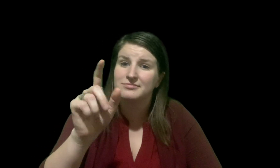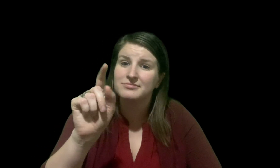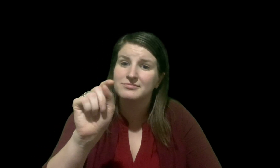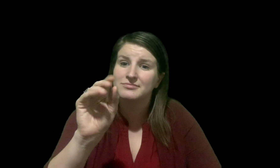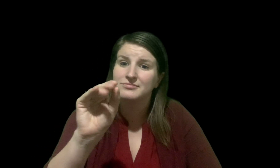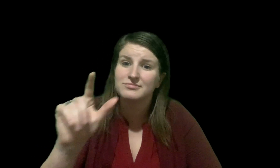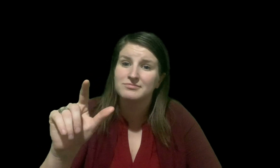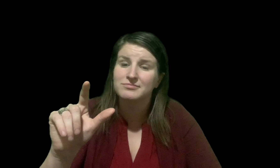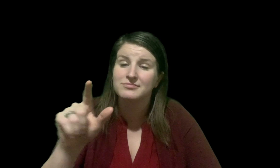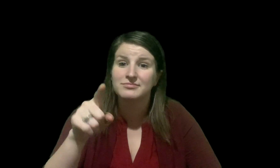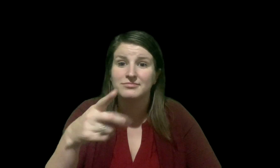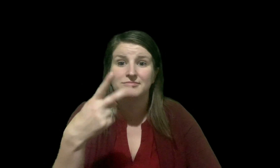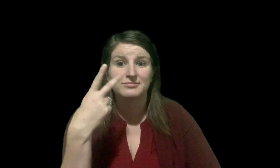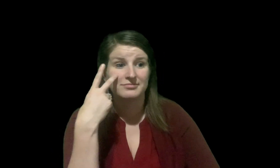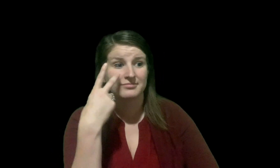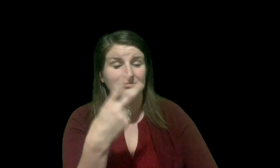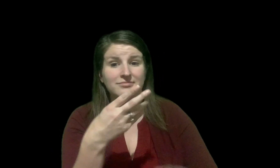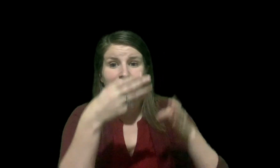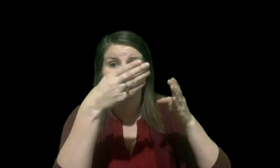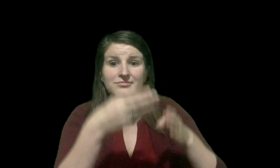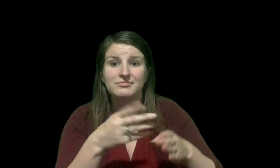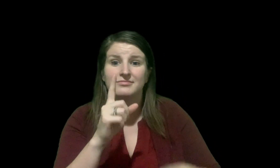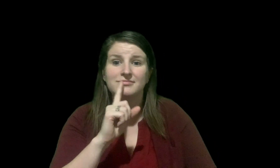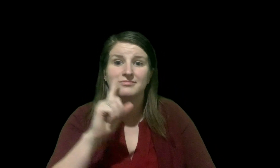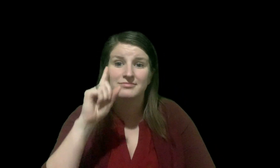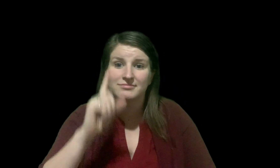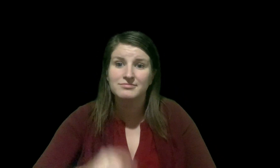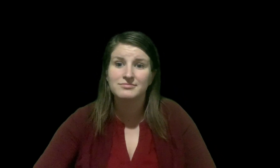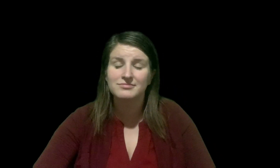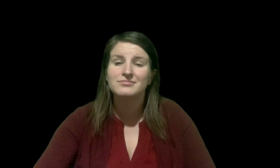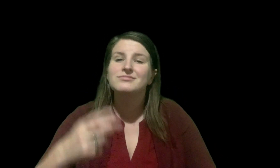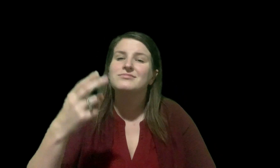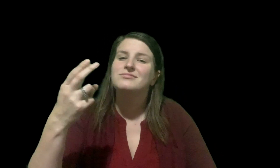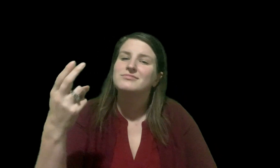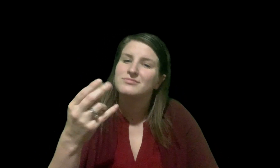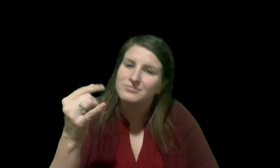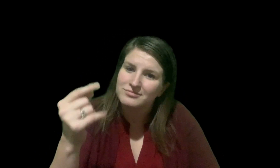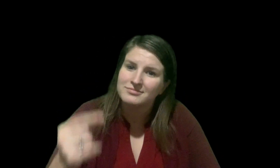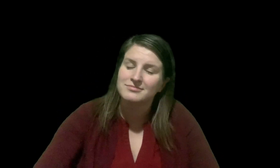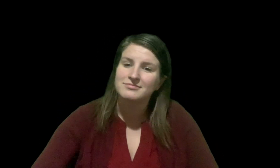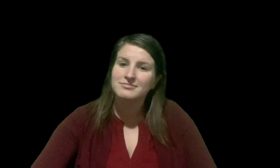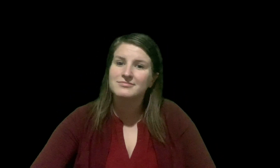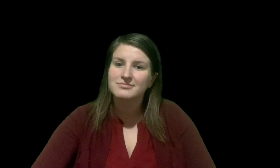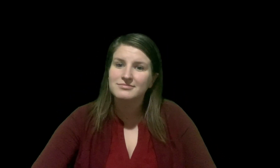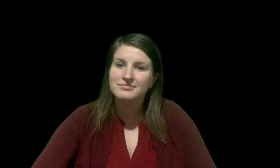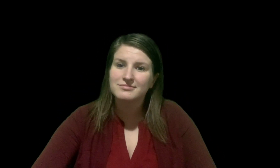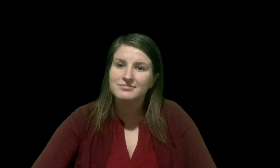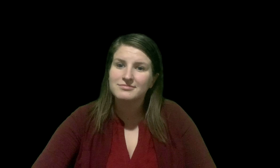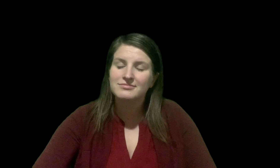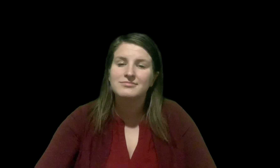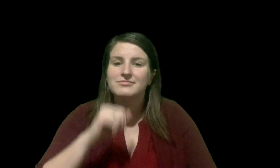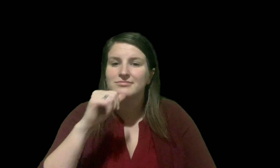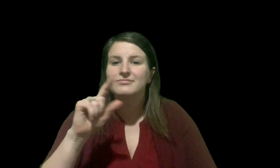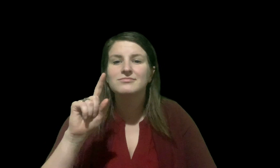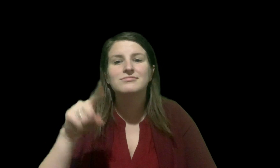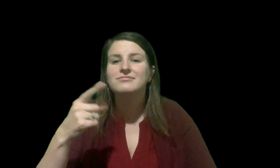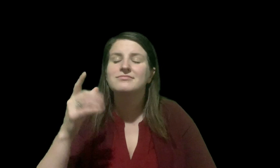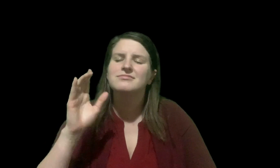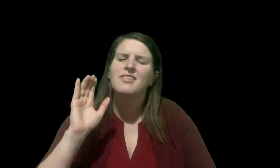That means whenever we give you the tools and you see a deaf person, use those tools.